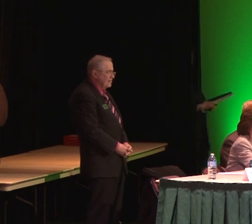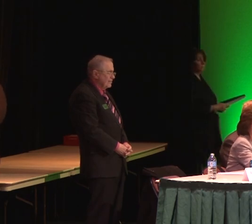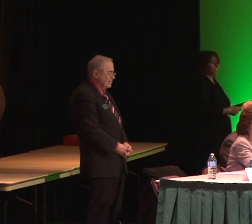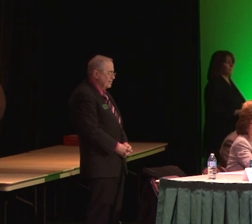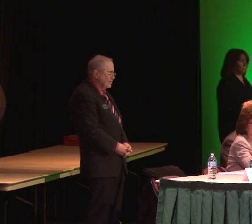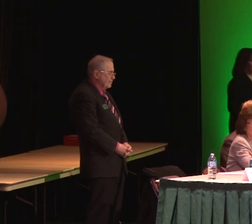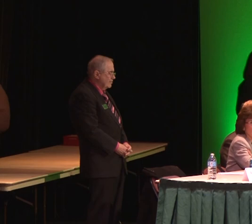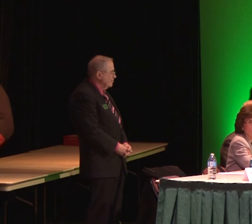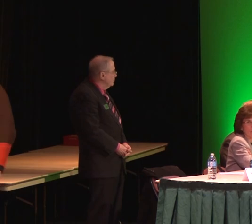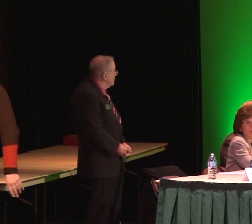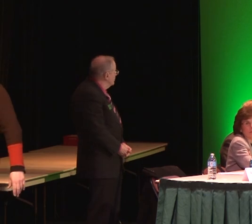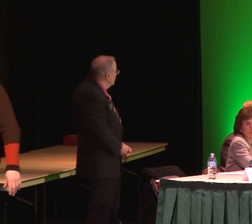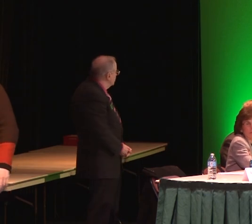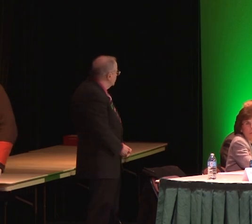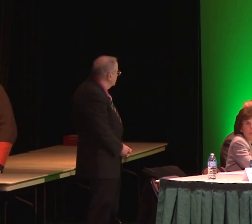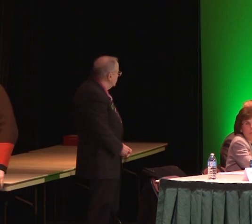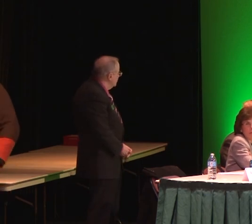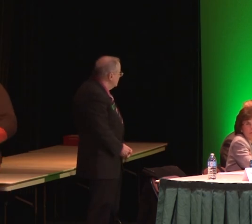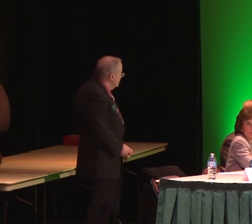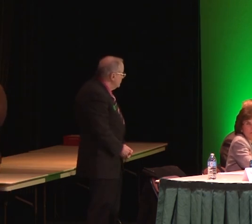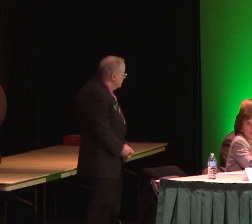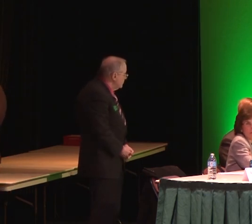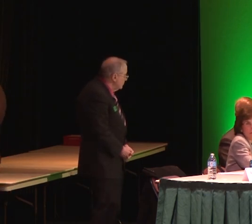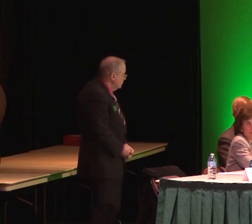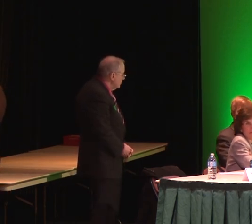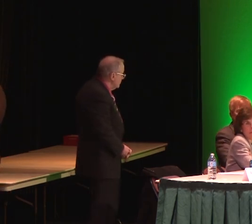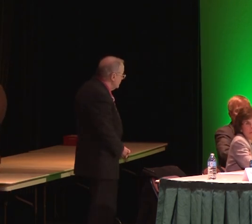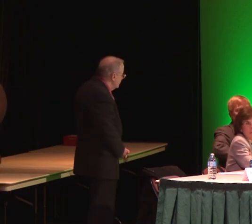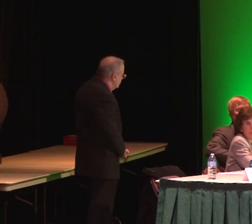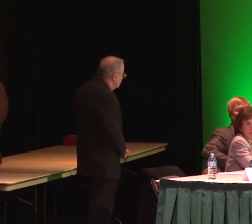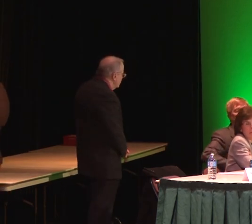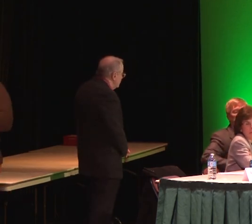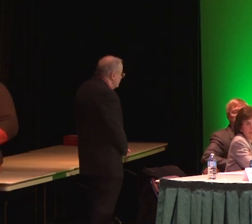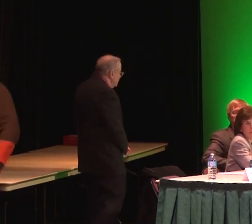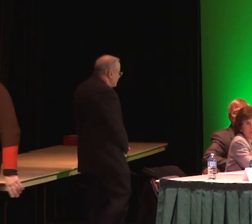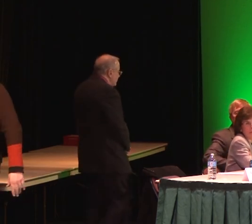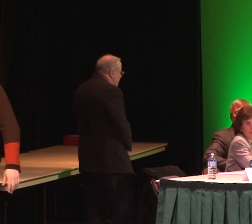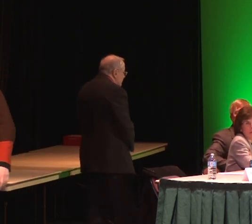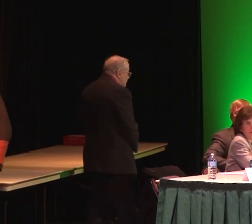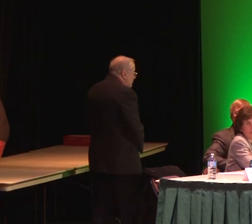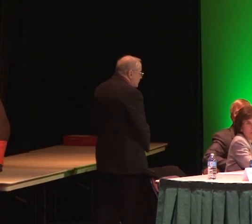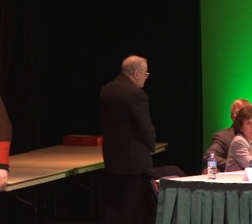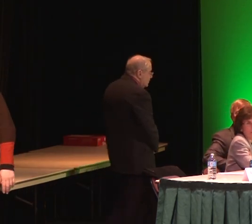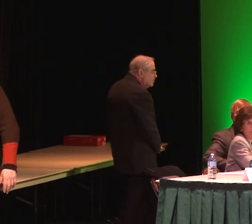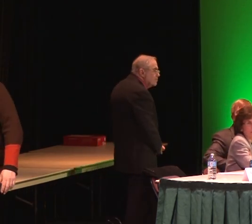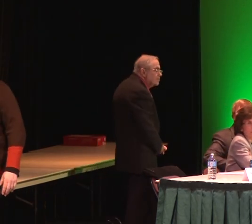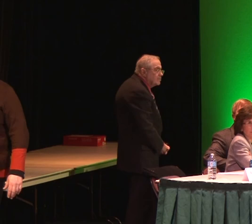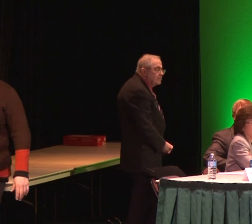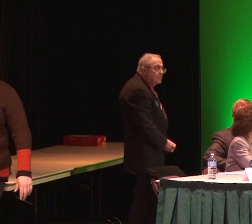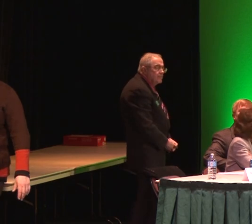fair, the middle school state fair. And you should see